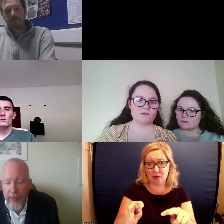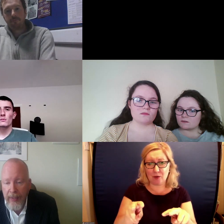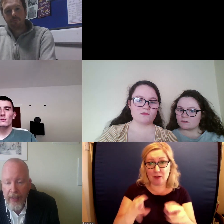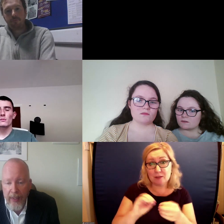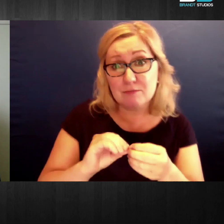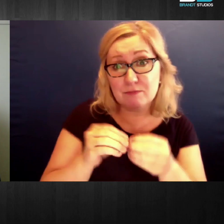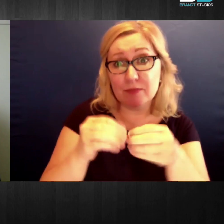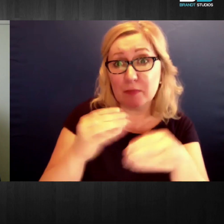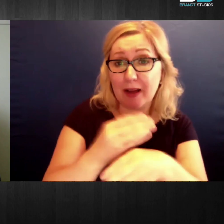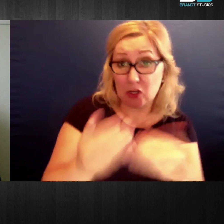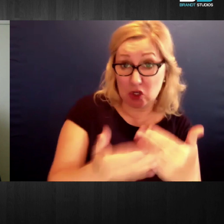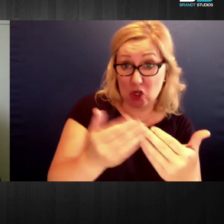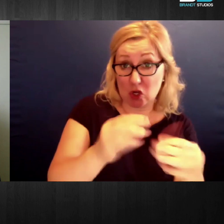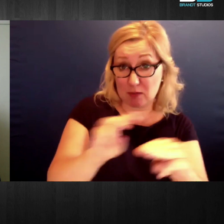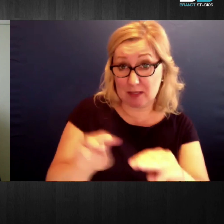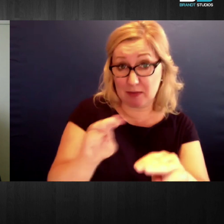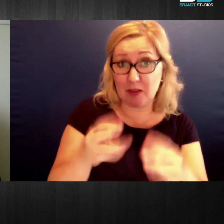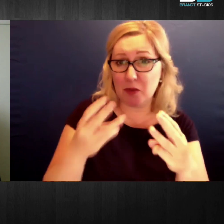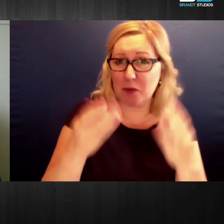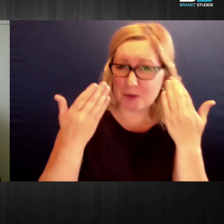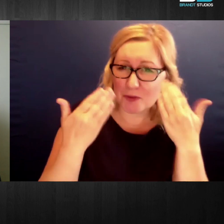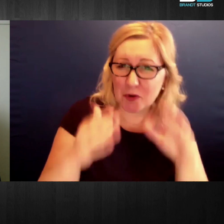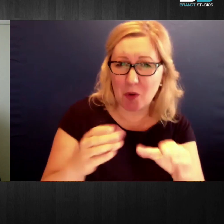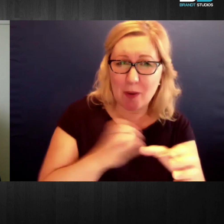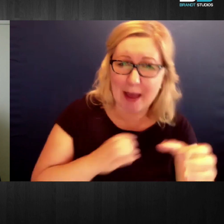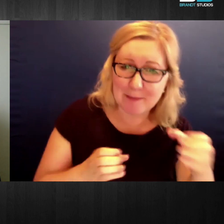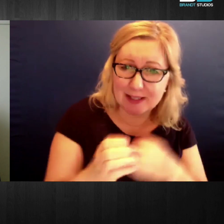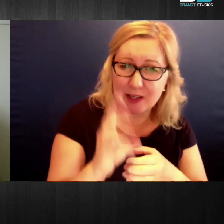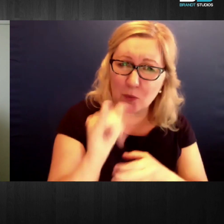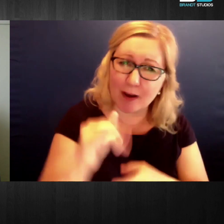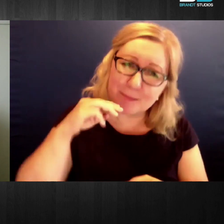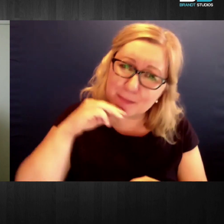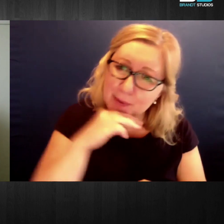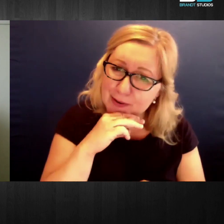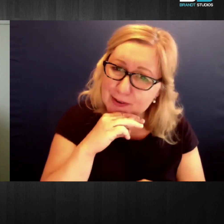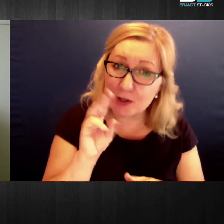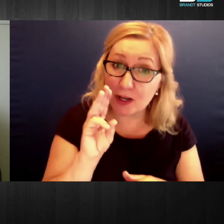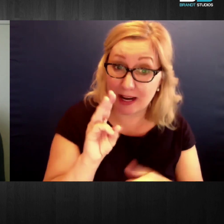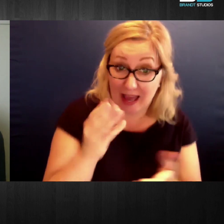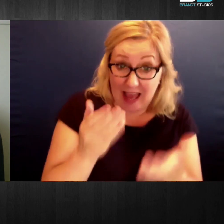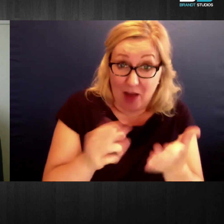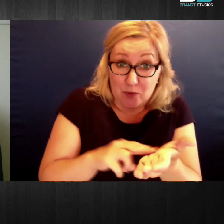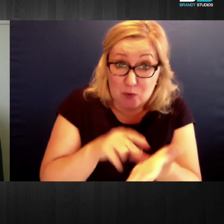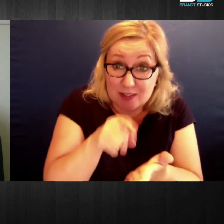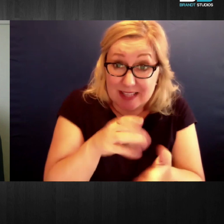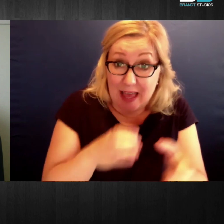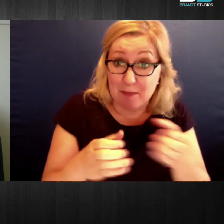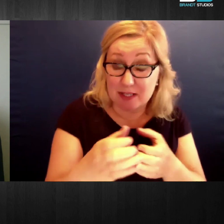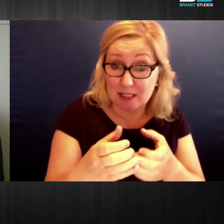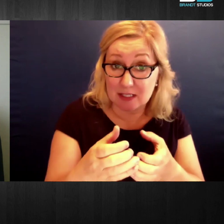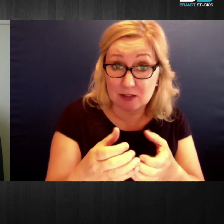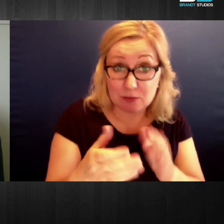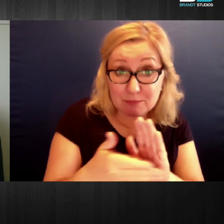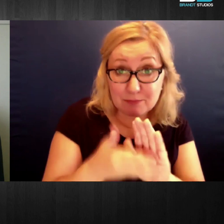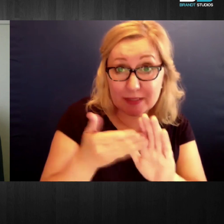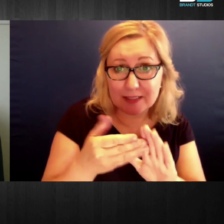creative societies, and how we can use that in creating civil and just societies. So if we could nowadays, we could just play the video quick,